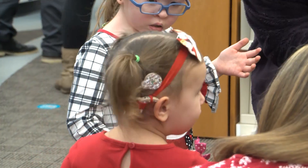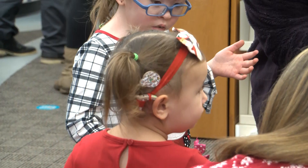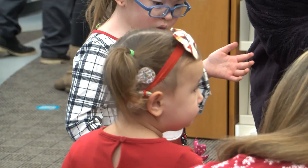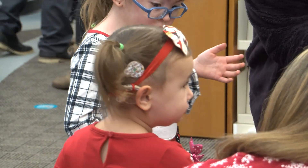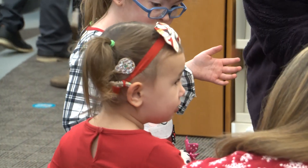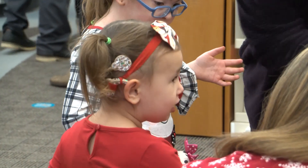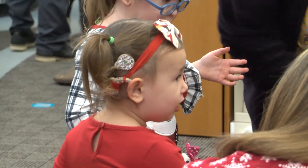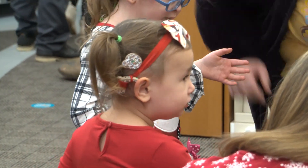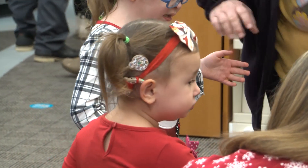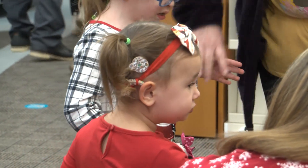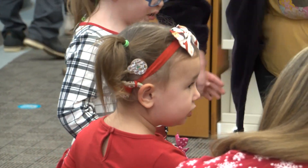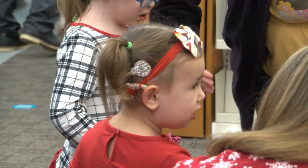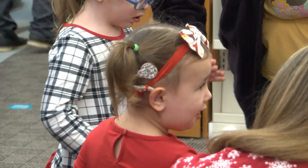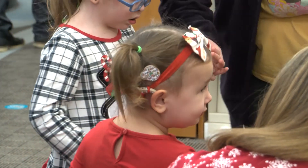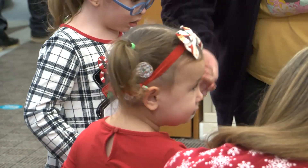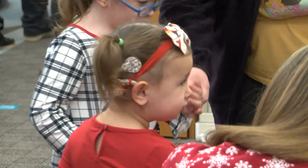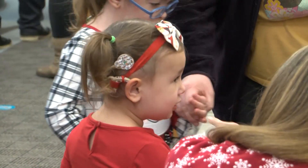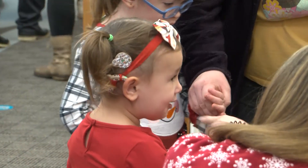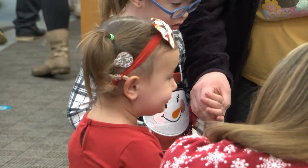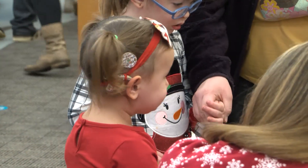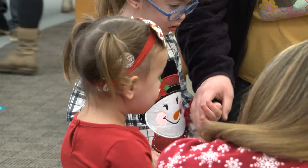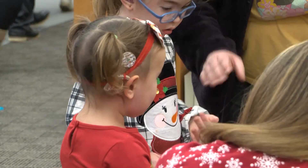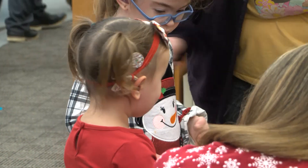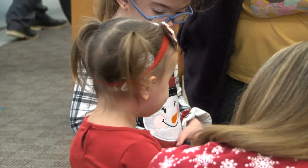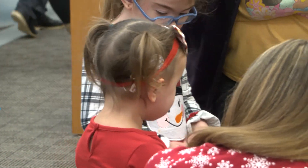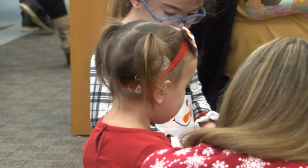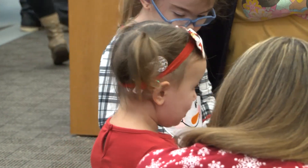Go with Charlotte? Okay, go with Charlotte.